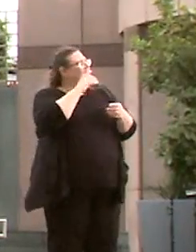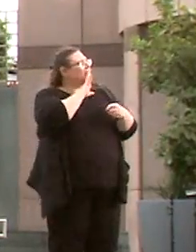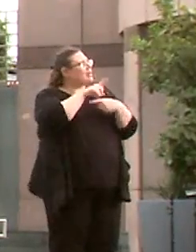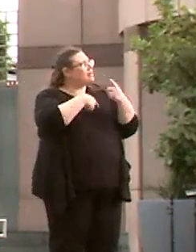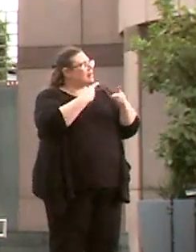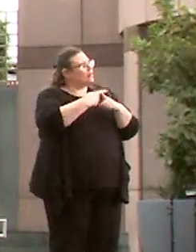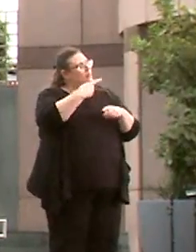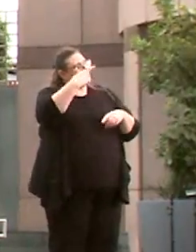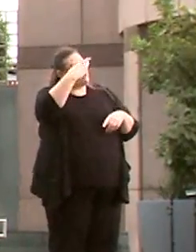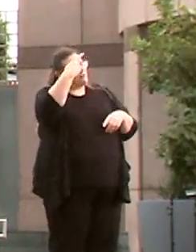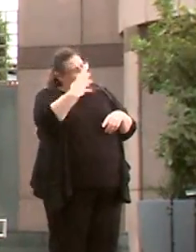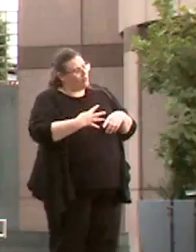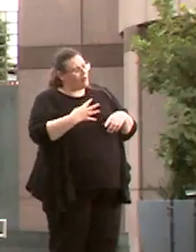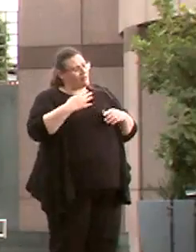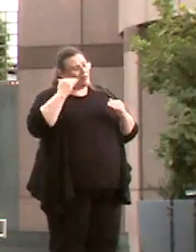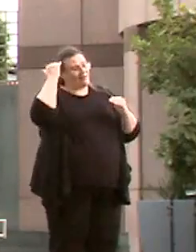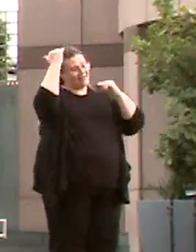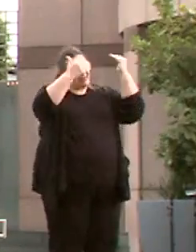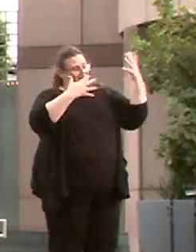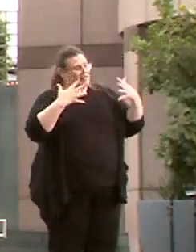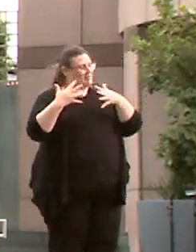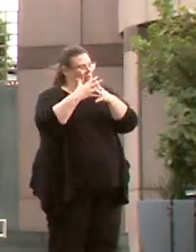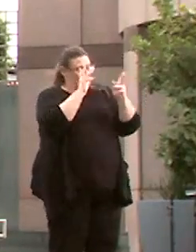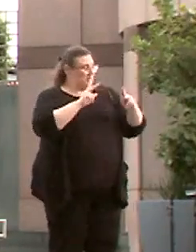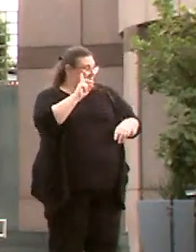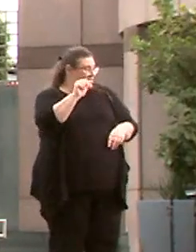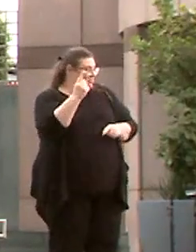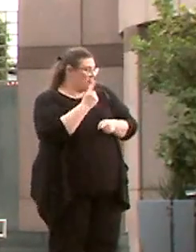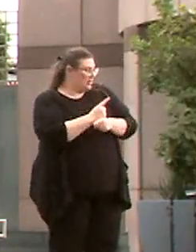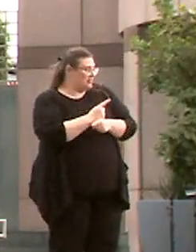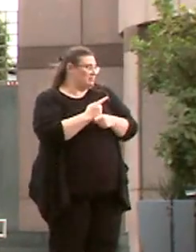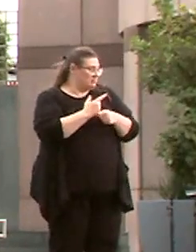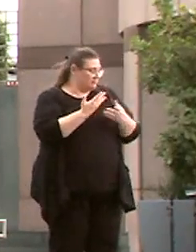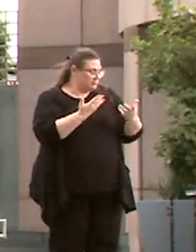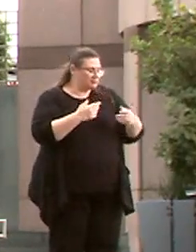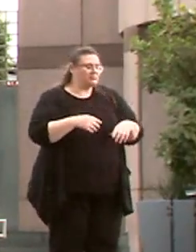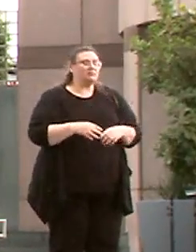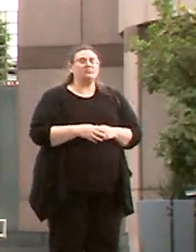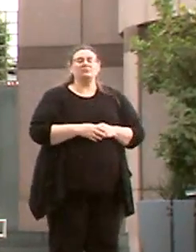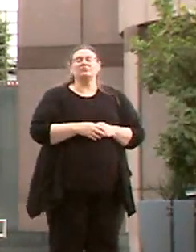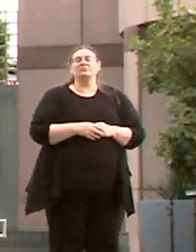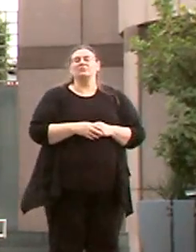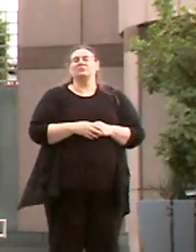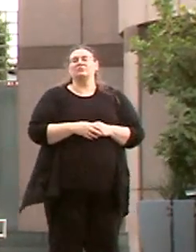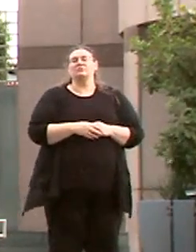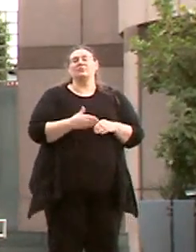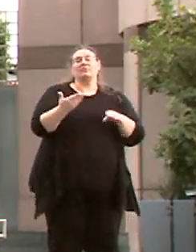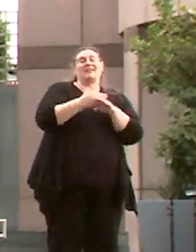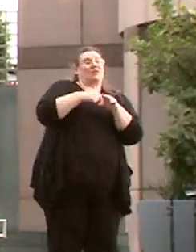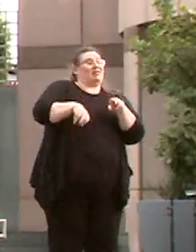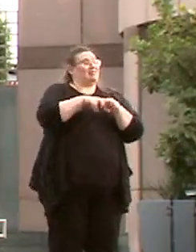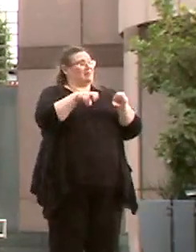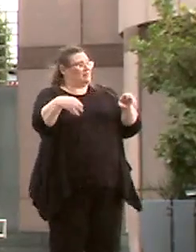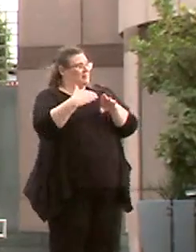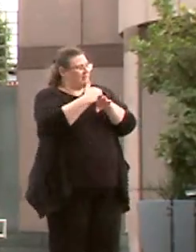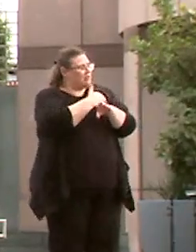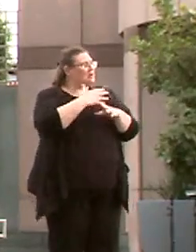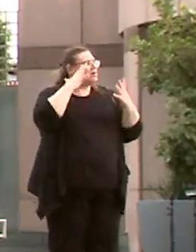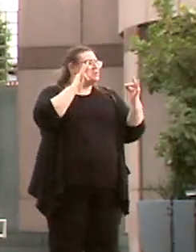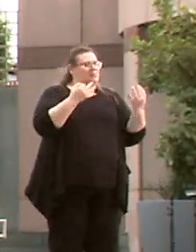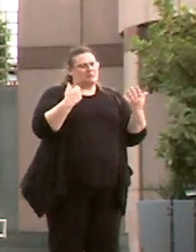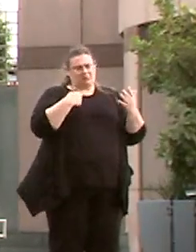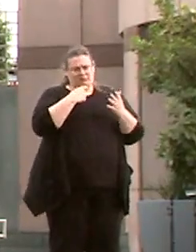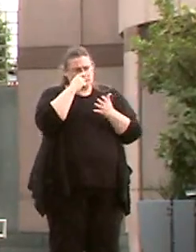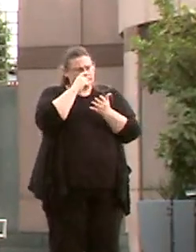1/4 of adult Americans are disabled, right? Right. before doing this panel, I decided to do a little bit of a